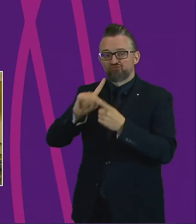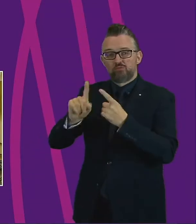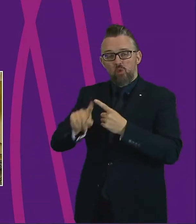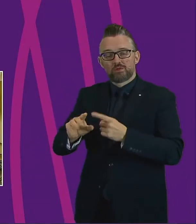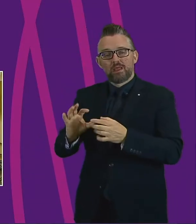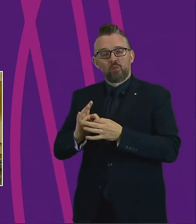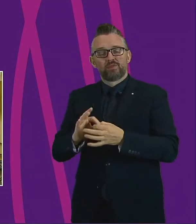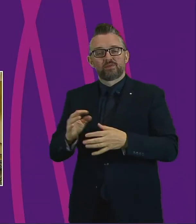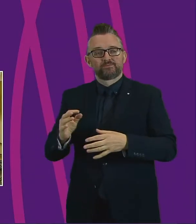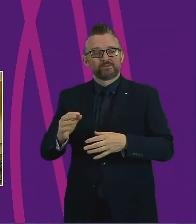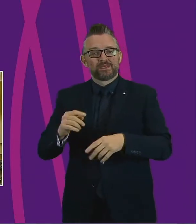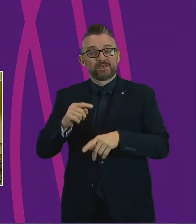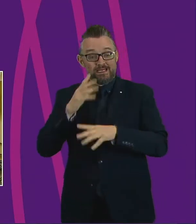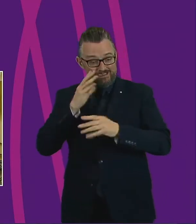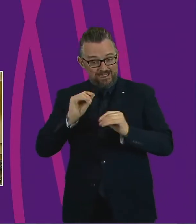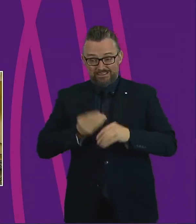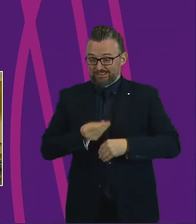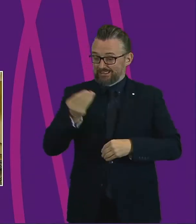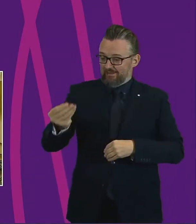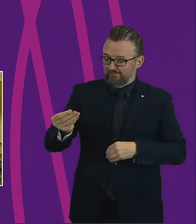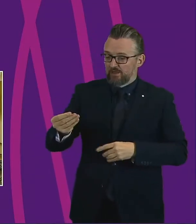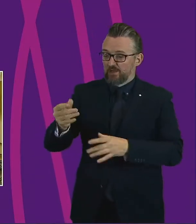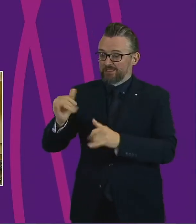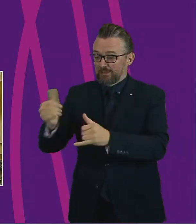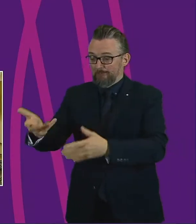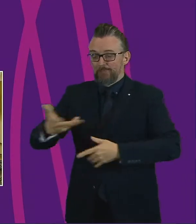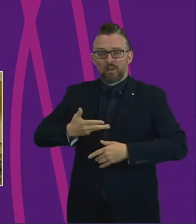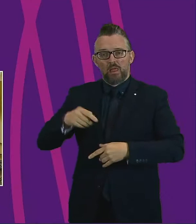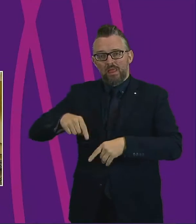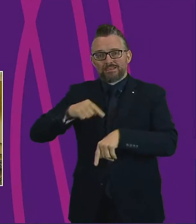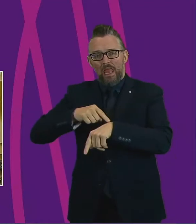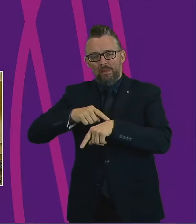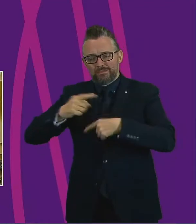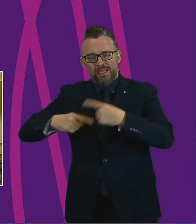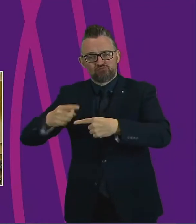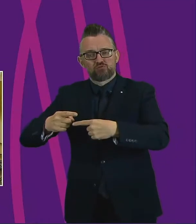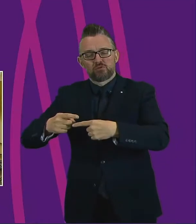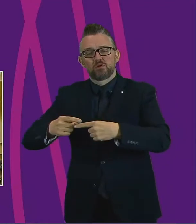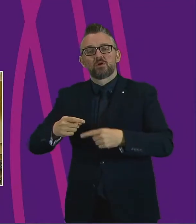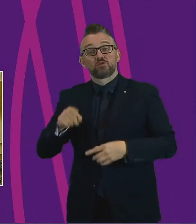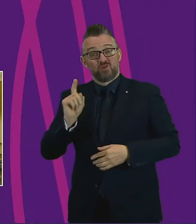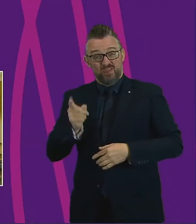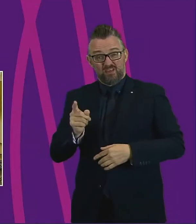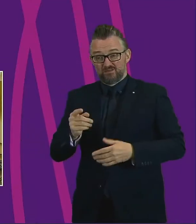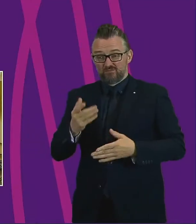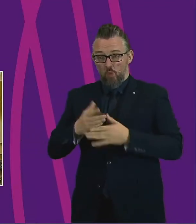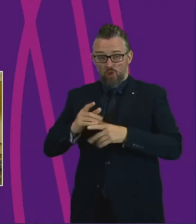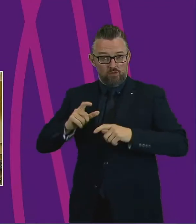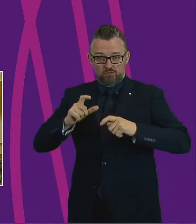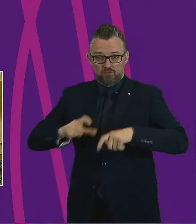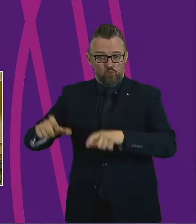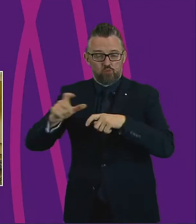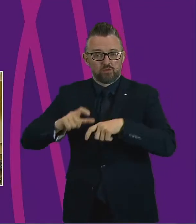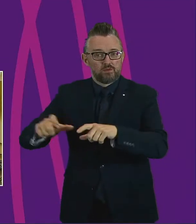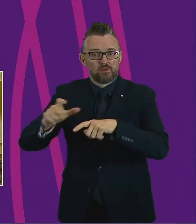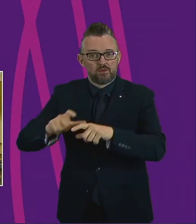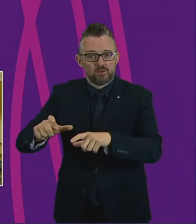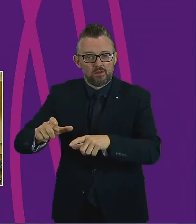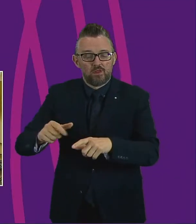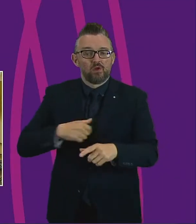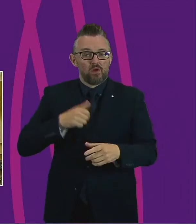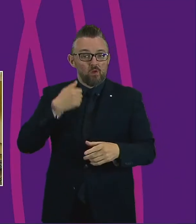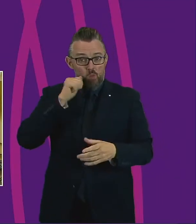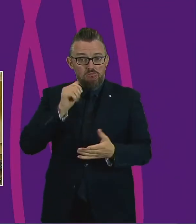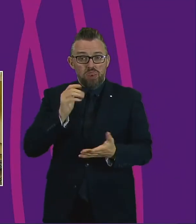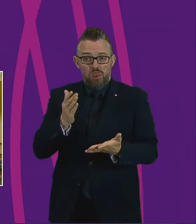time for tests. We have, when we launched Test and Protect, we said, and this is work that is ongoing, we'll be taking steps to